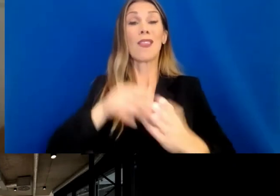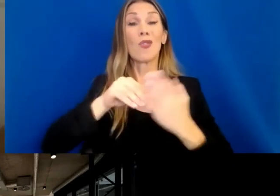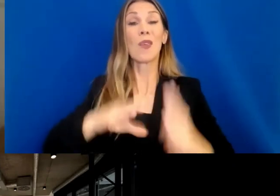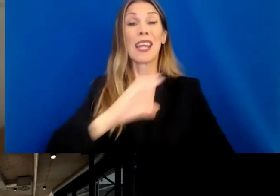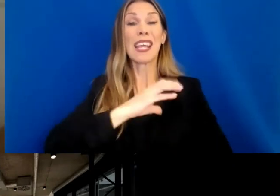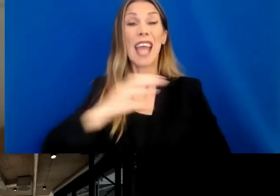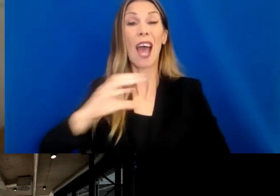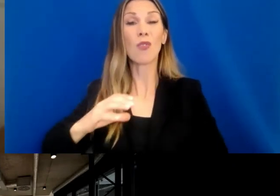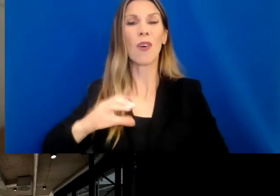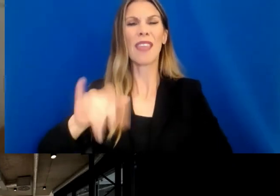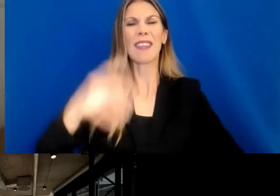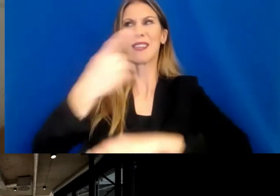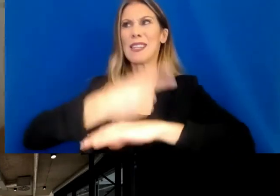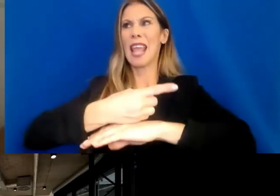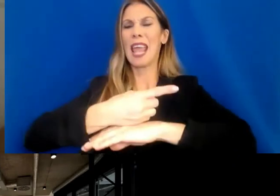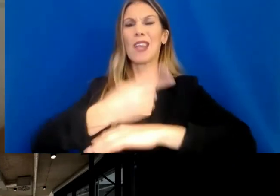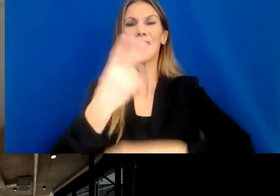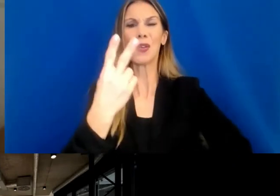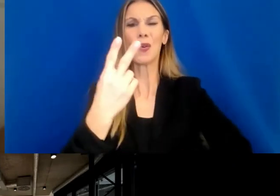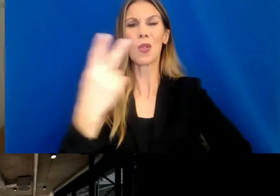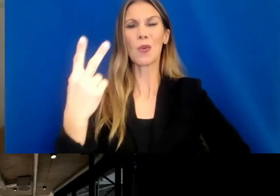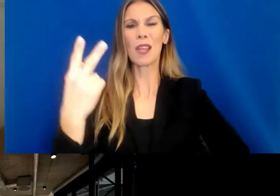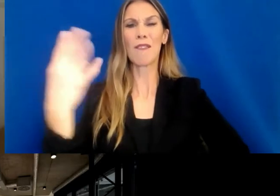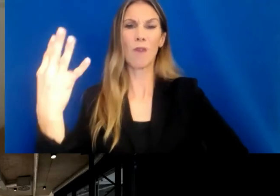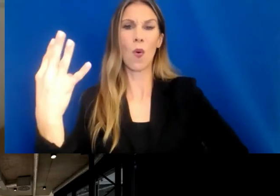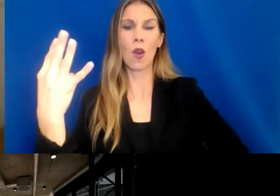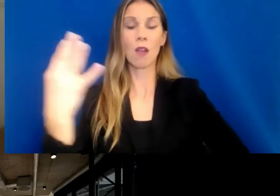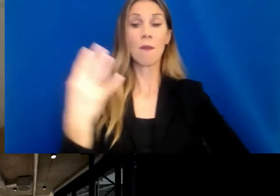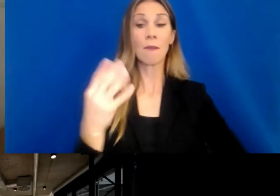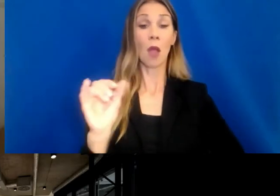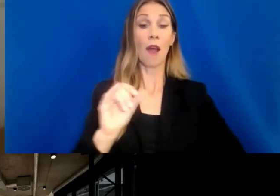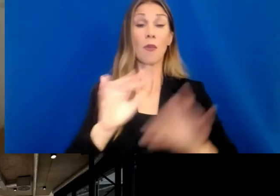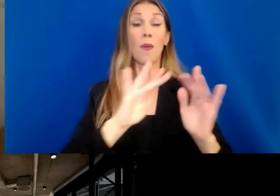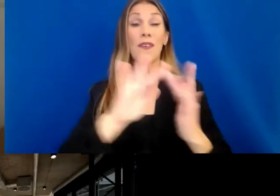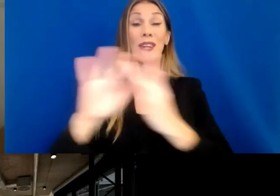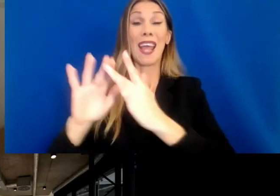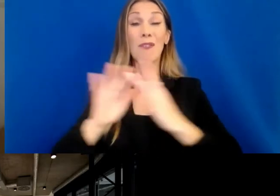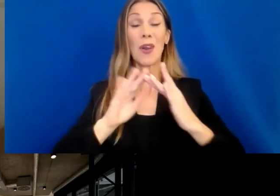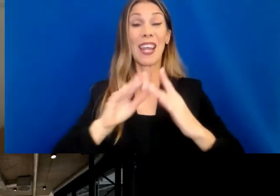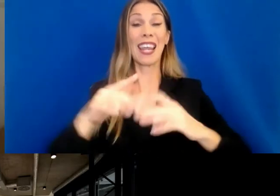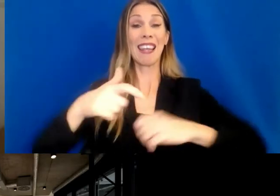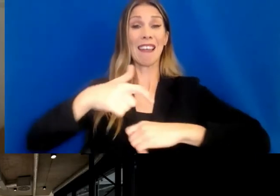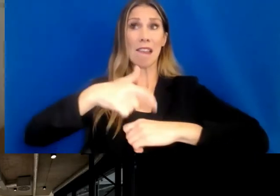day 2, 3, and 4. They will have a networking space